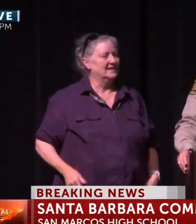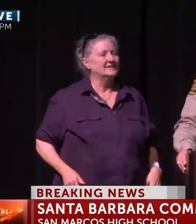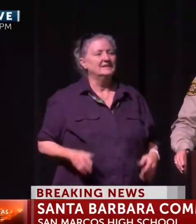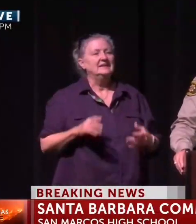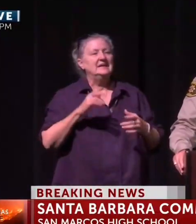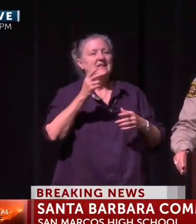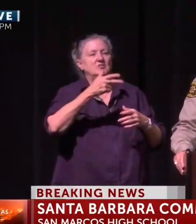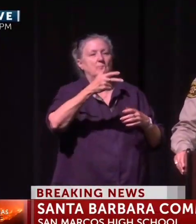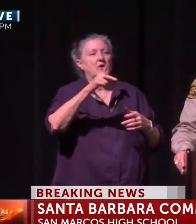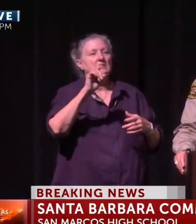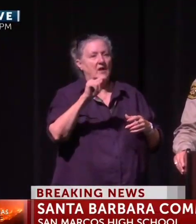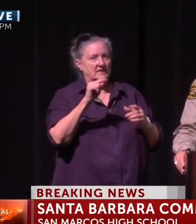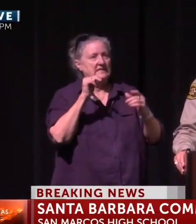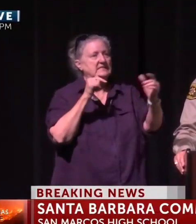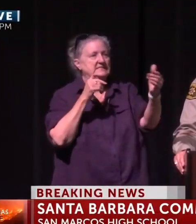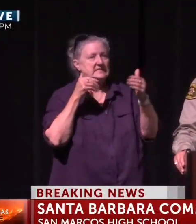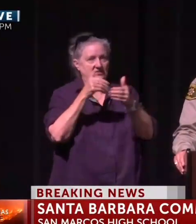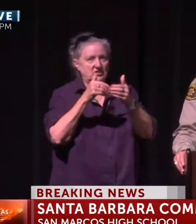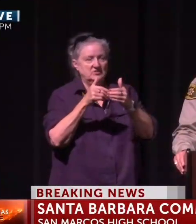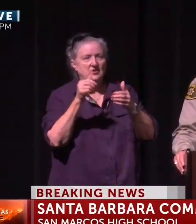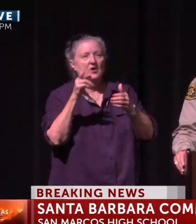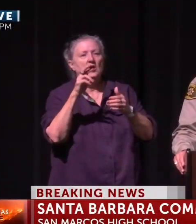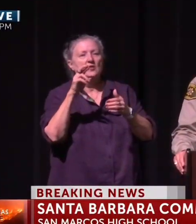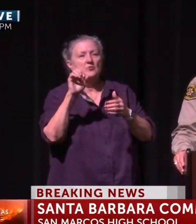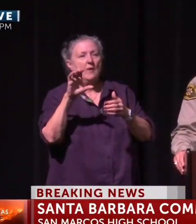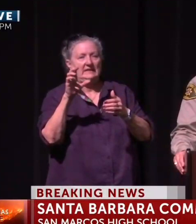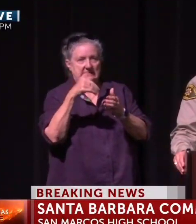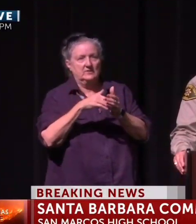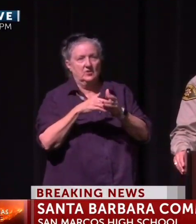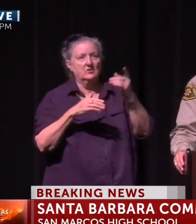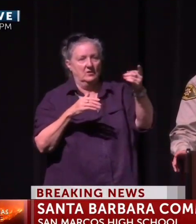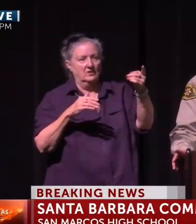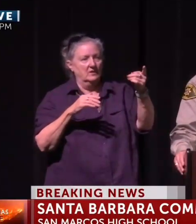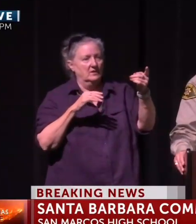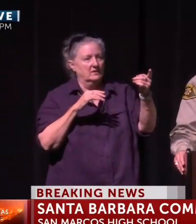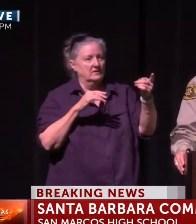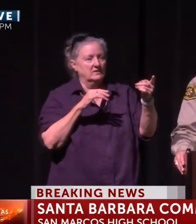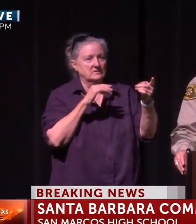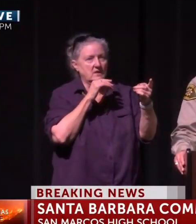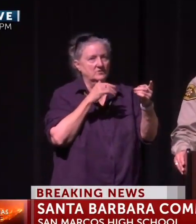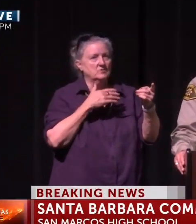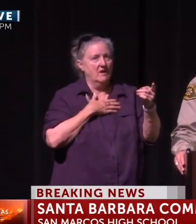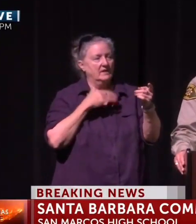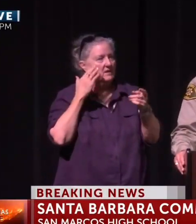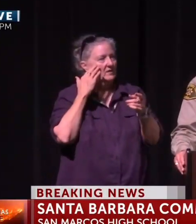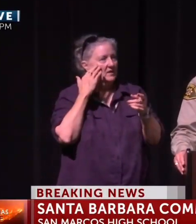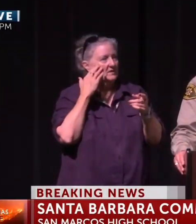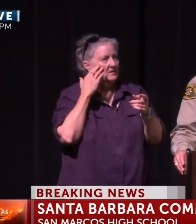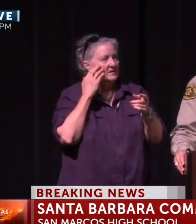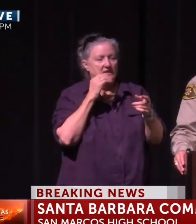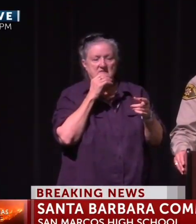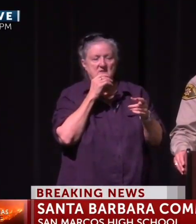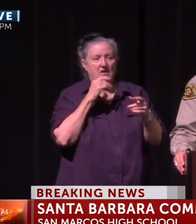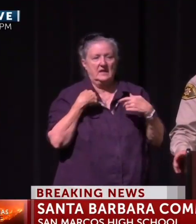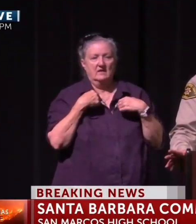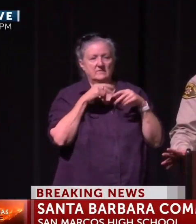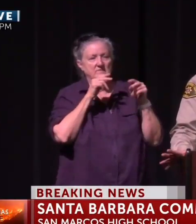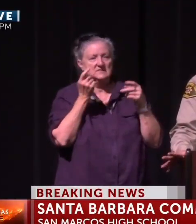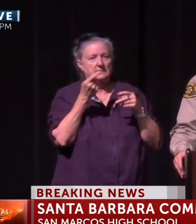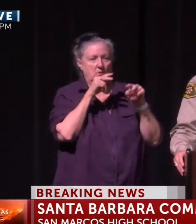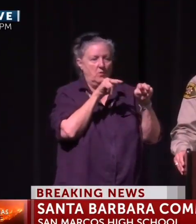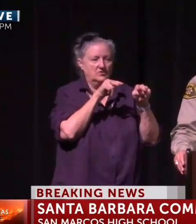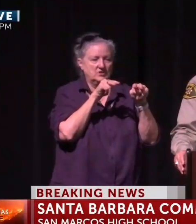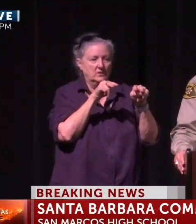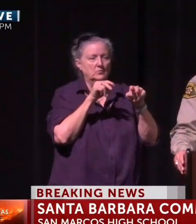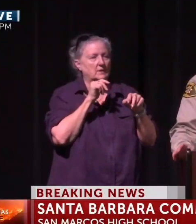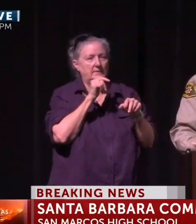that? The parking lot that is adjacent to the recreation center is not, to my knowledge at least, it's not attended at this point. So it